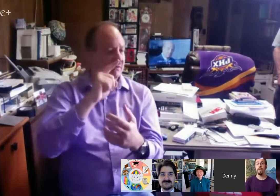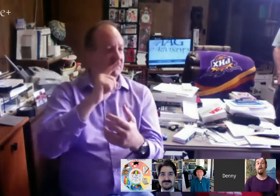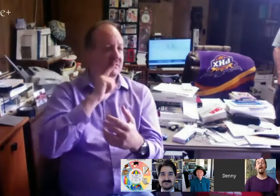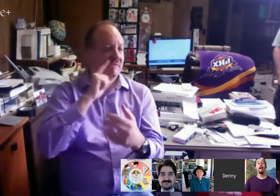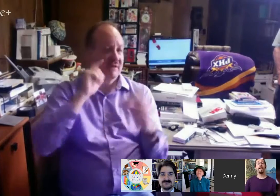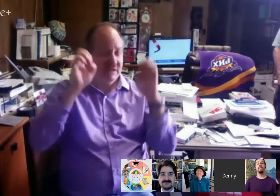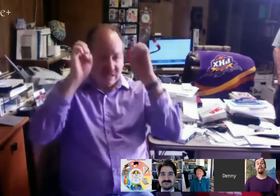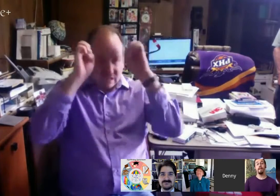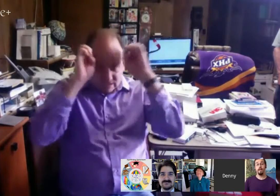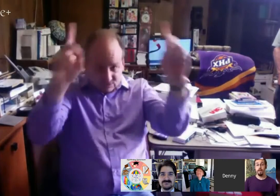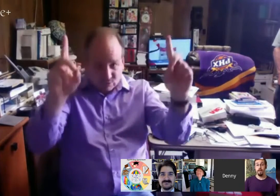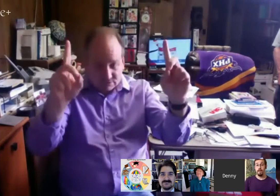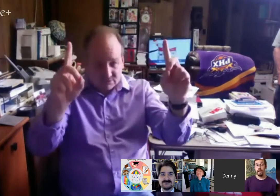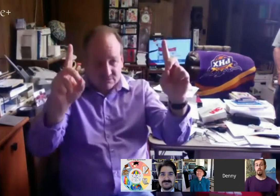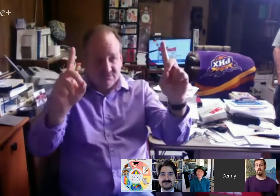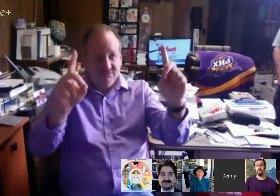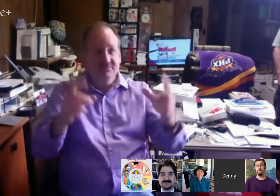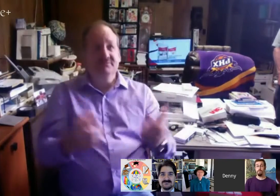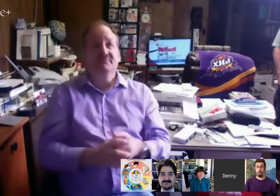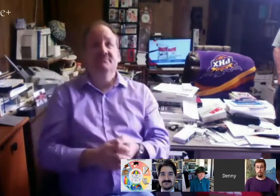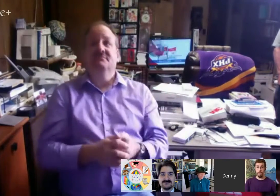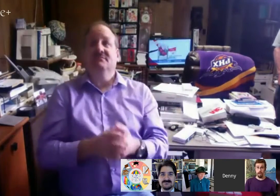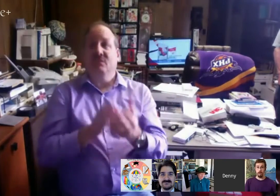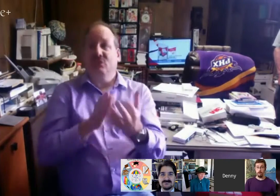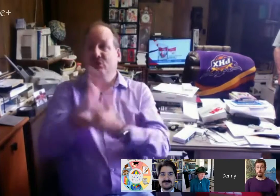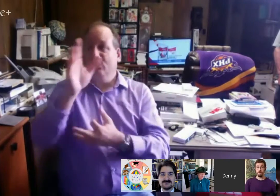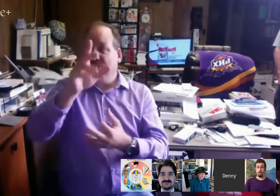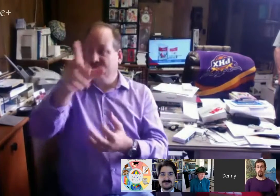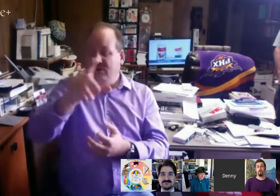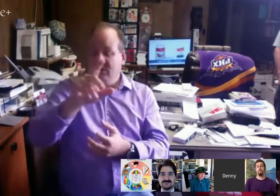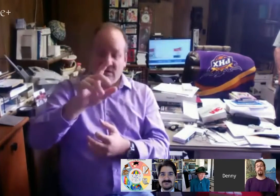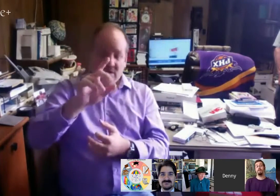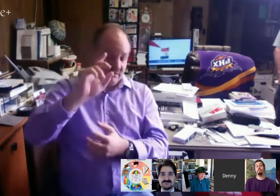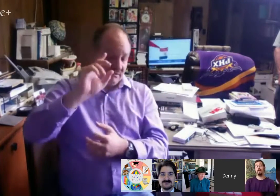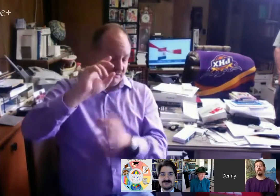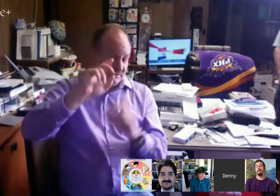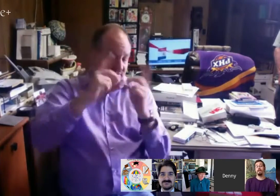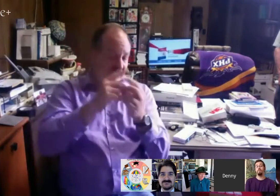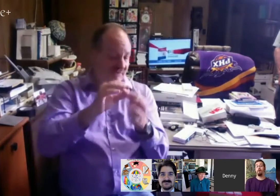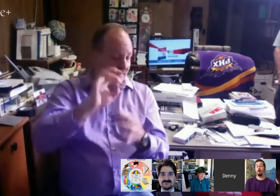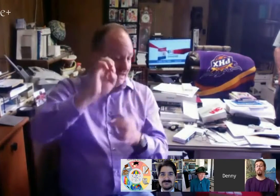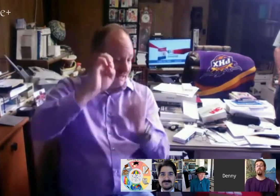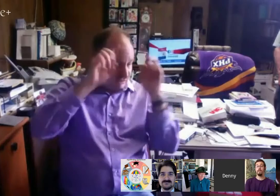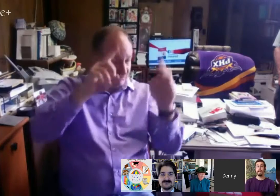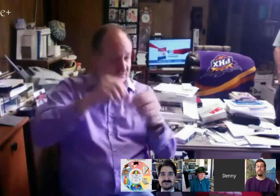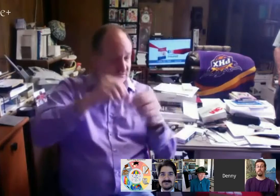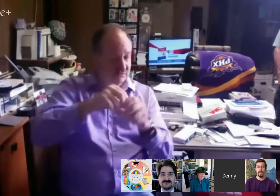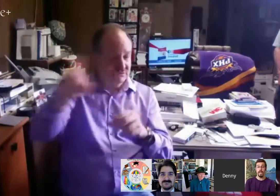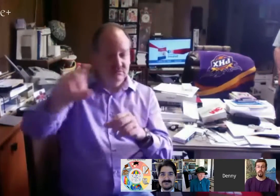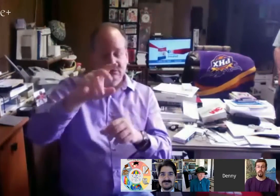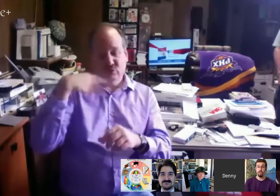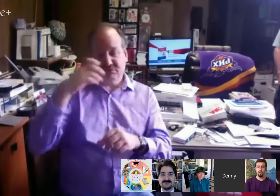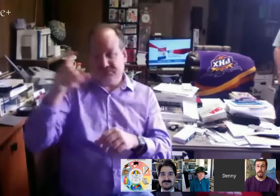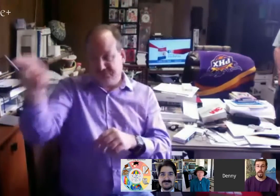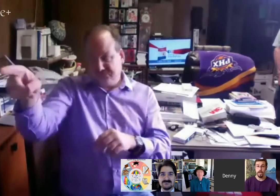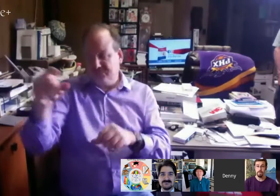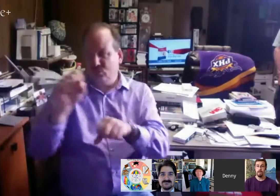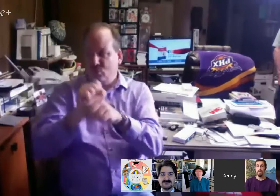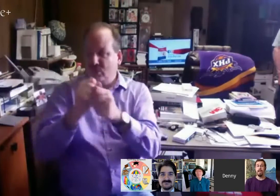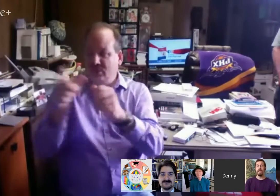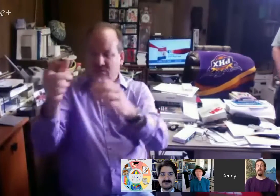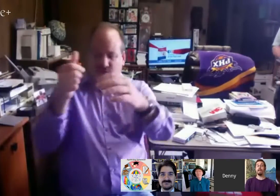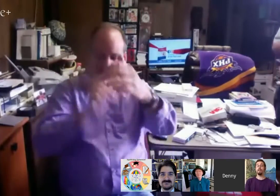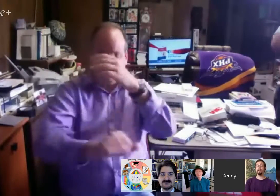system, then it can actually, from there, start to become a part of the educational